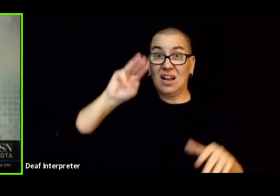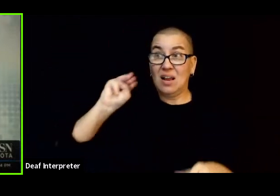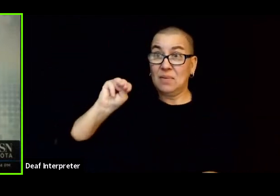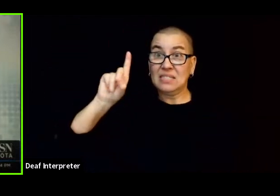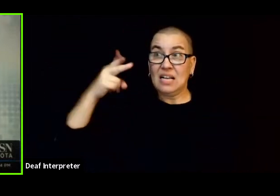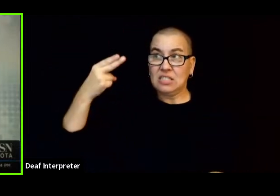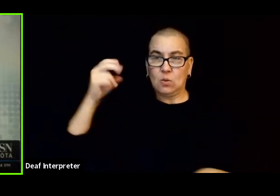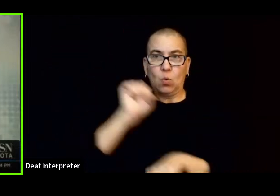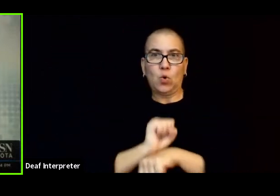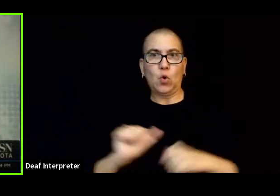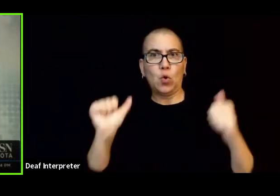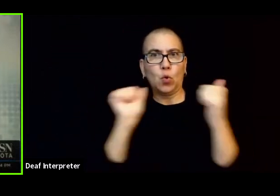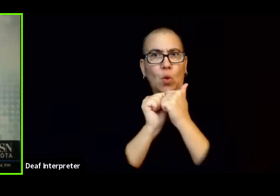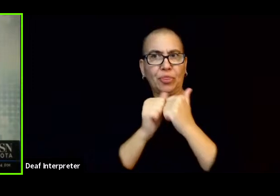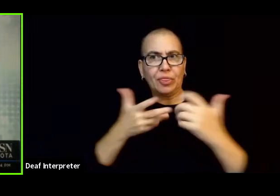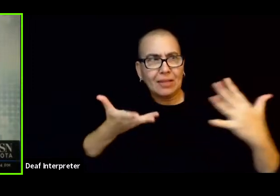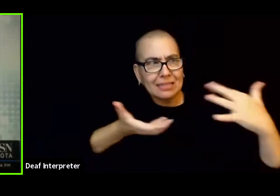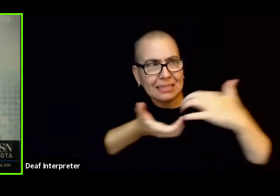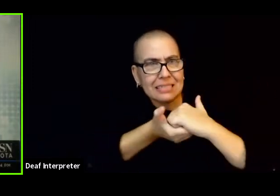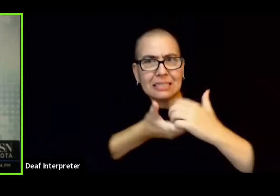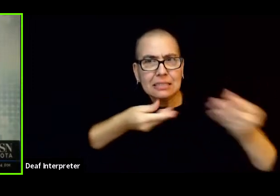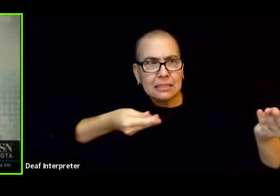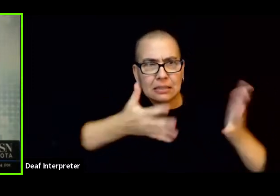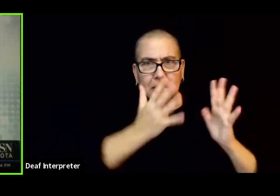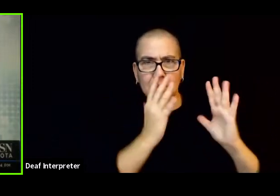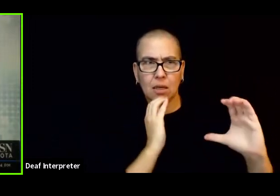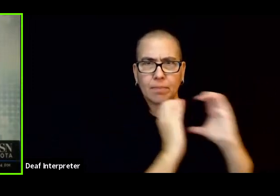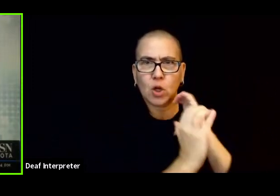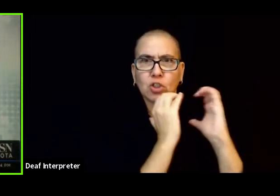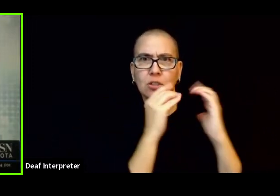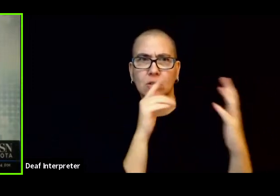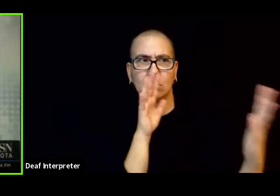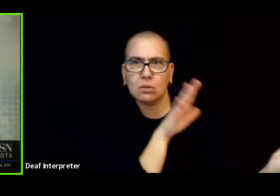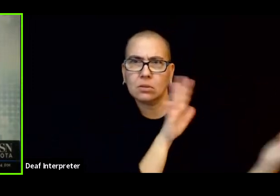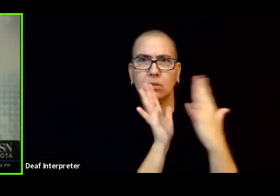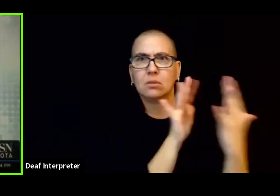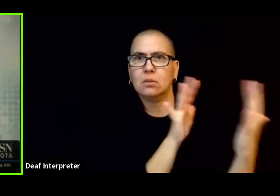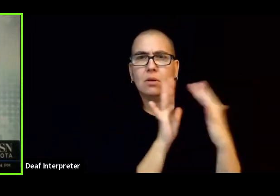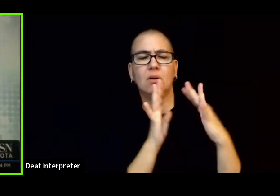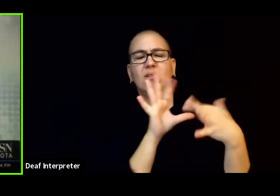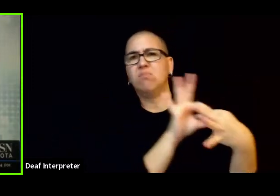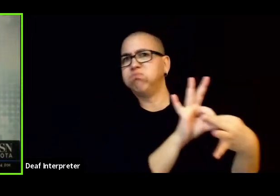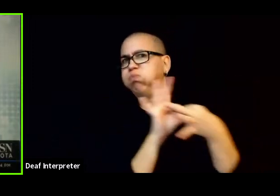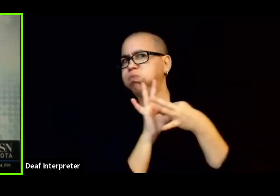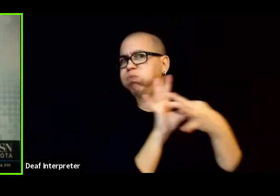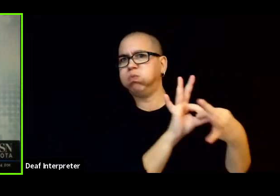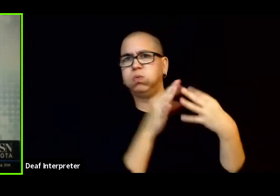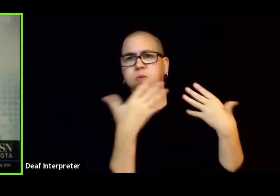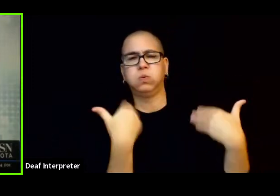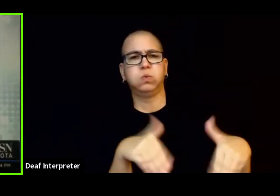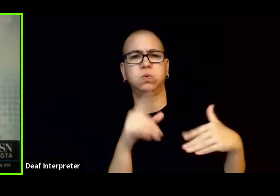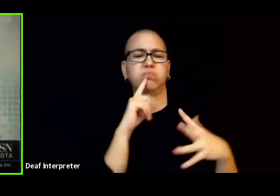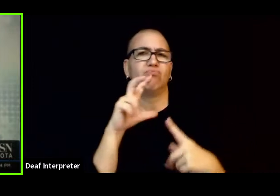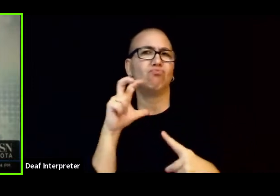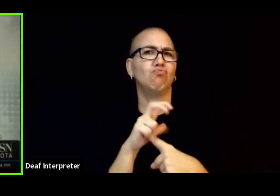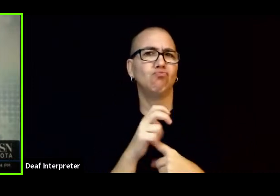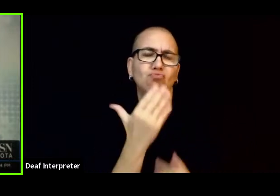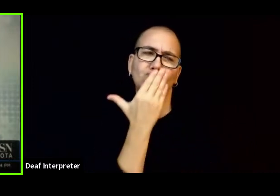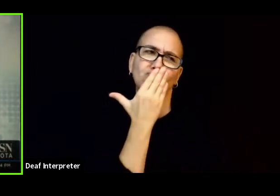ICU placements when needed is really working very well. So again, I just want to note that